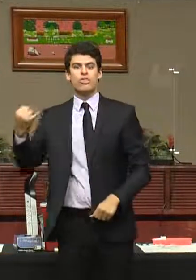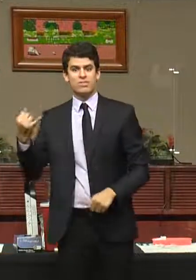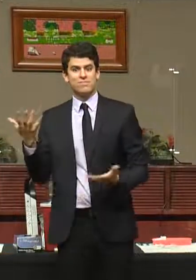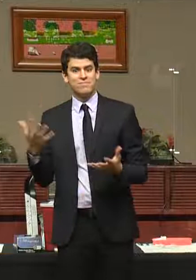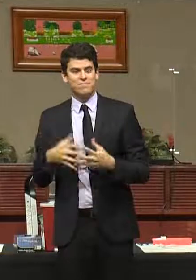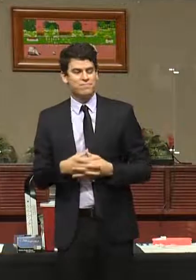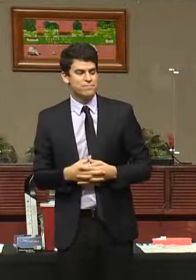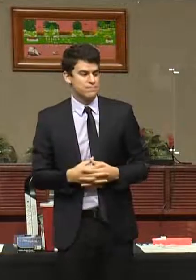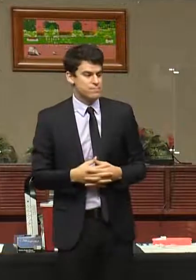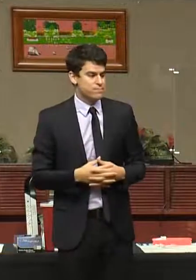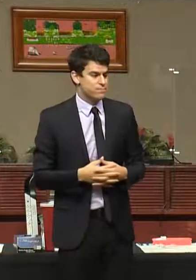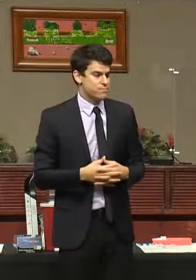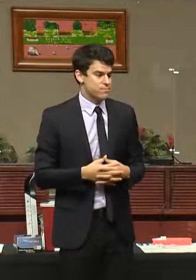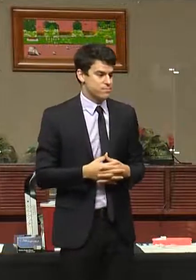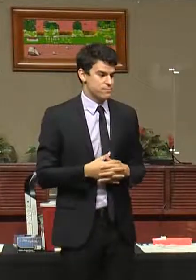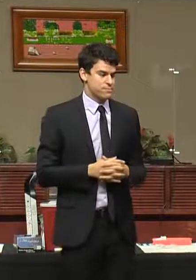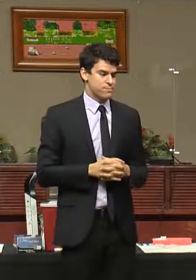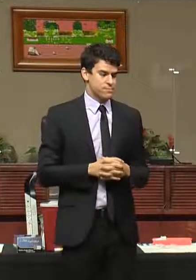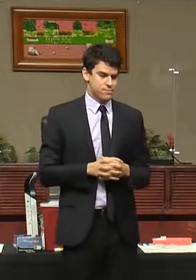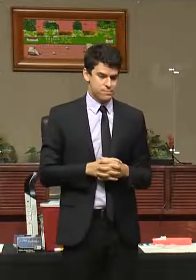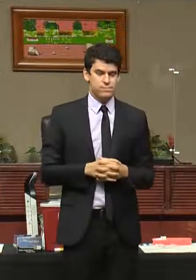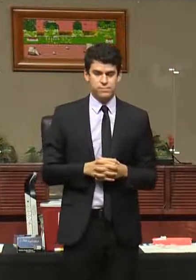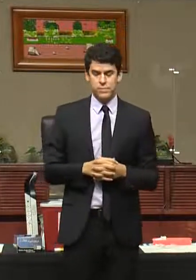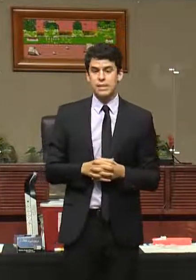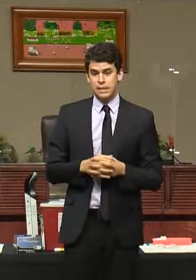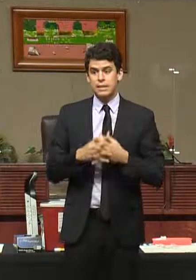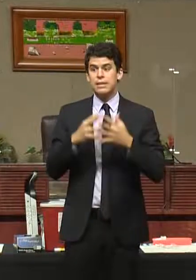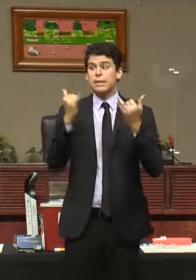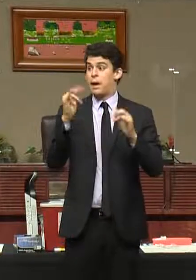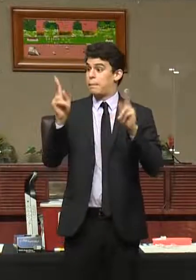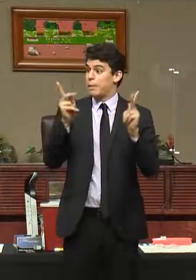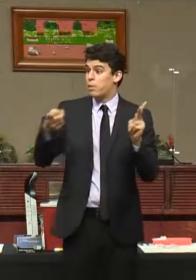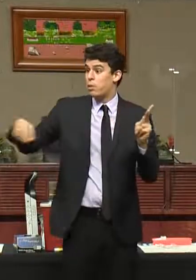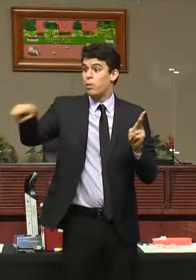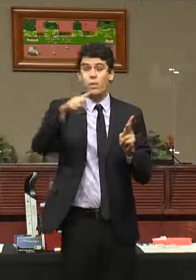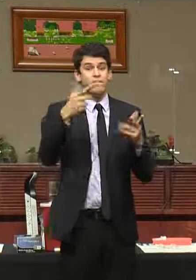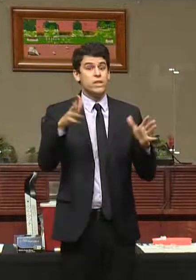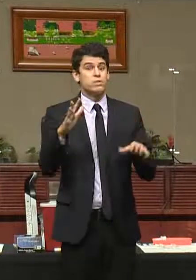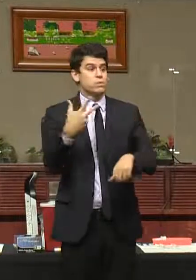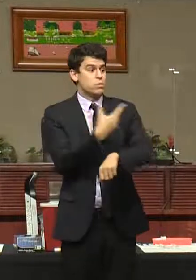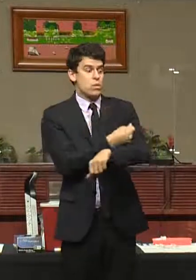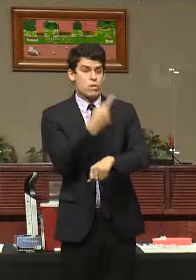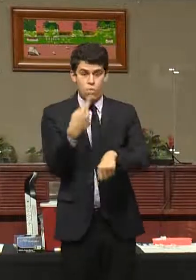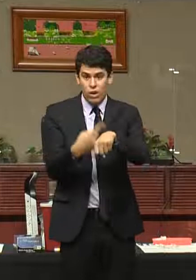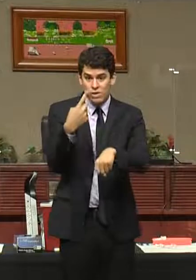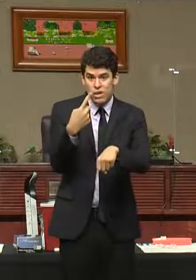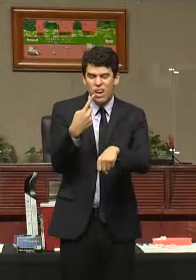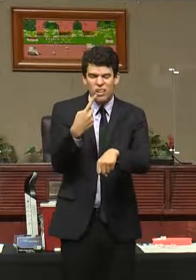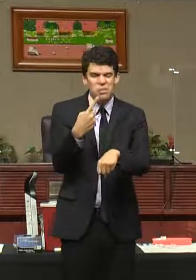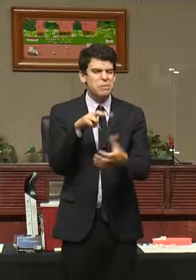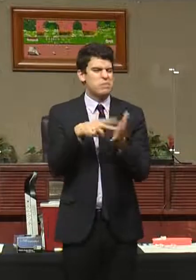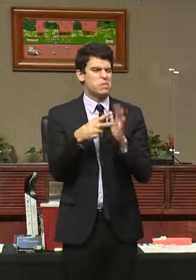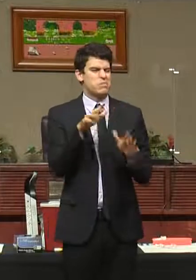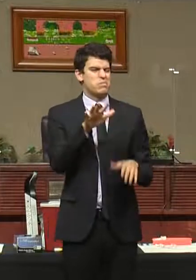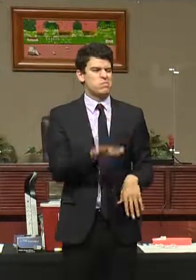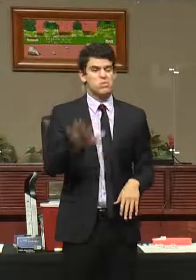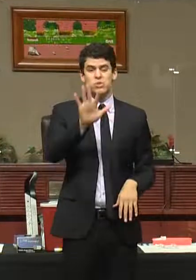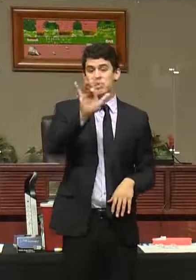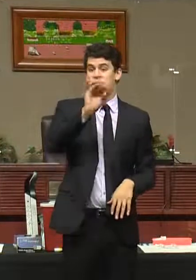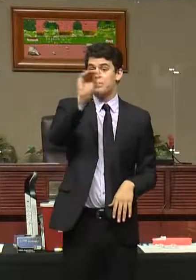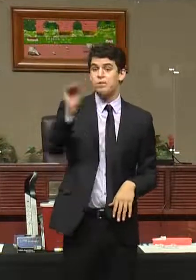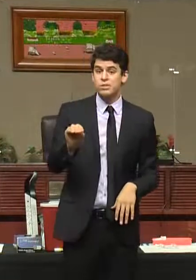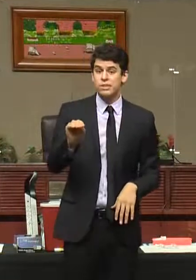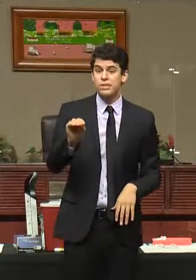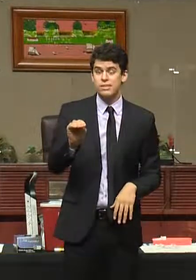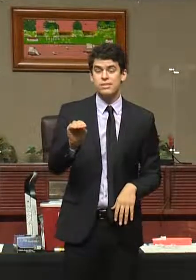Now, residents with at least one dose, and the mayor mentioned to you, that is about 25% of our population, and that